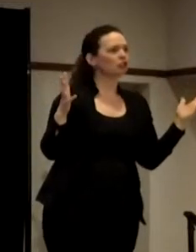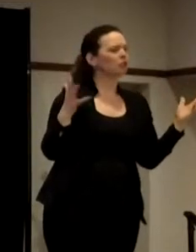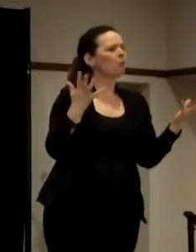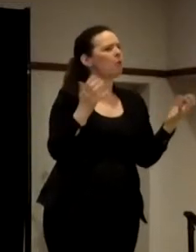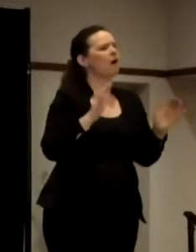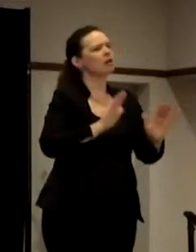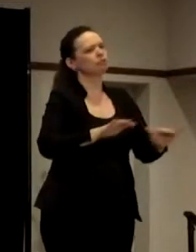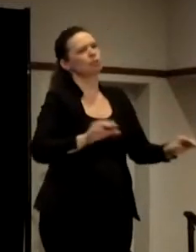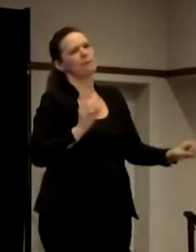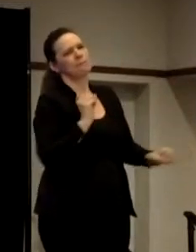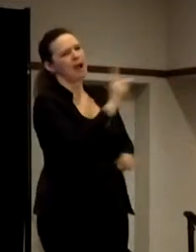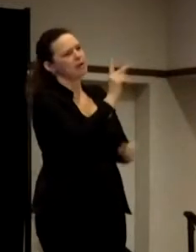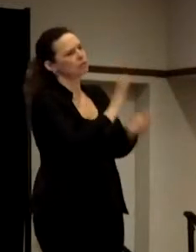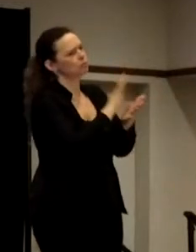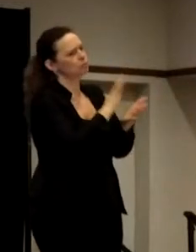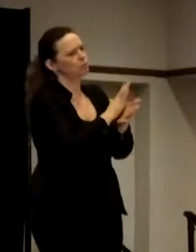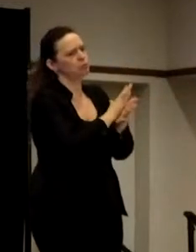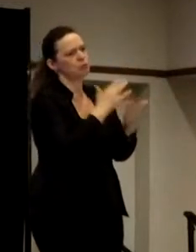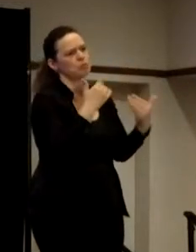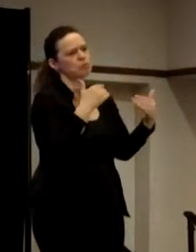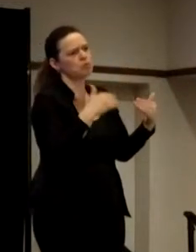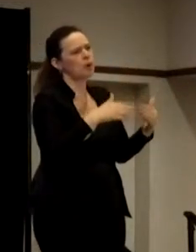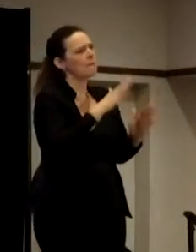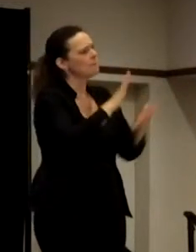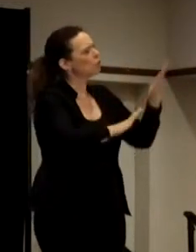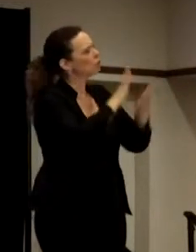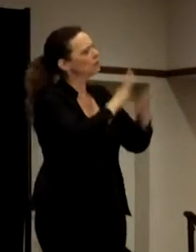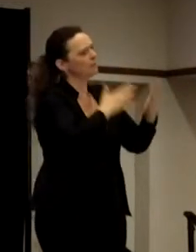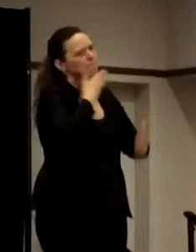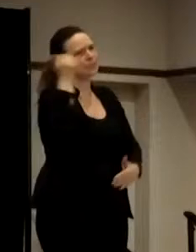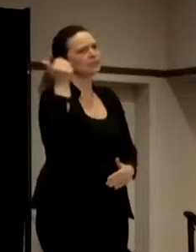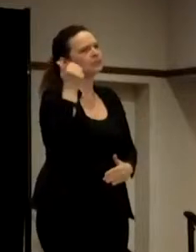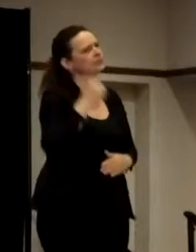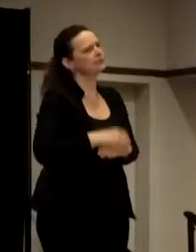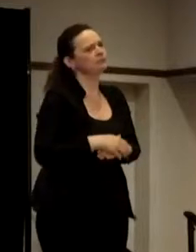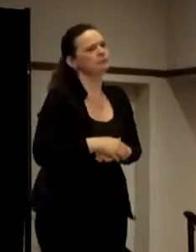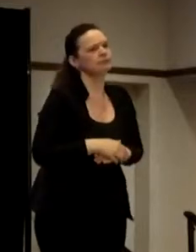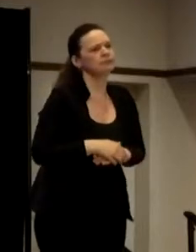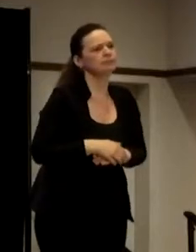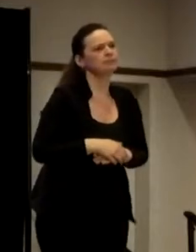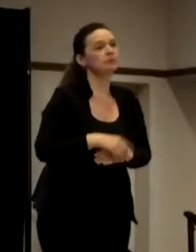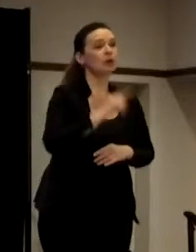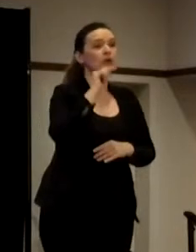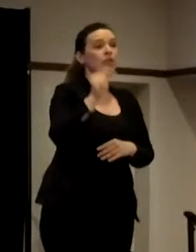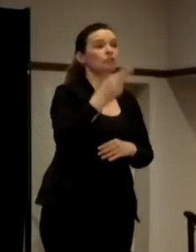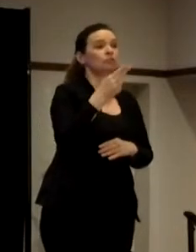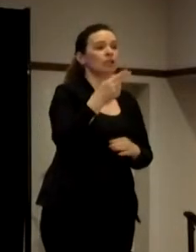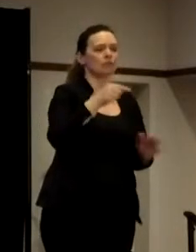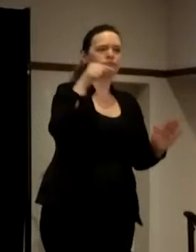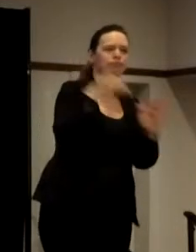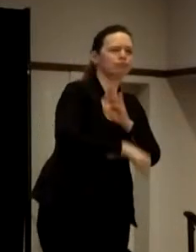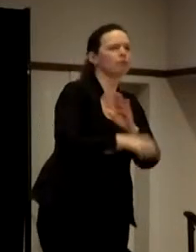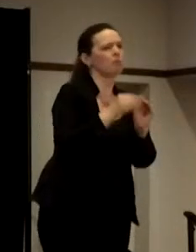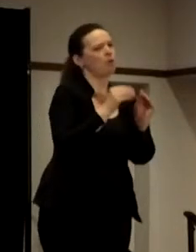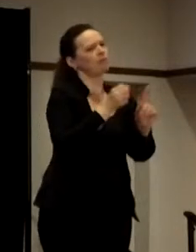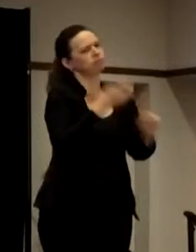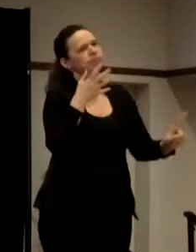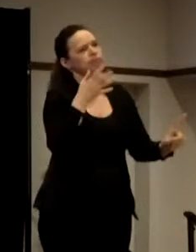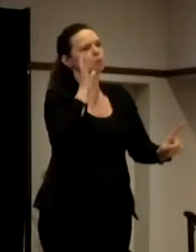more often for in-person learning. Thursday, I'll have details on the landlord